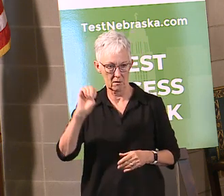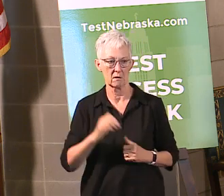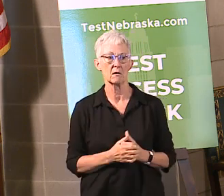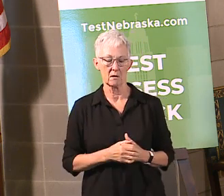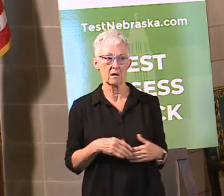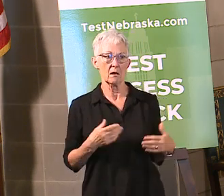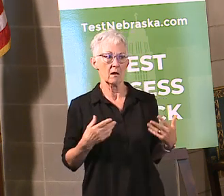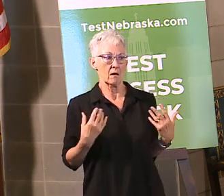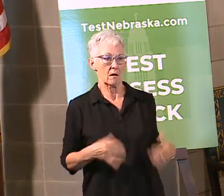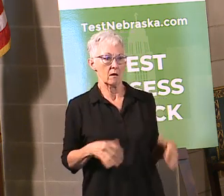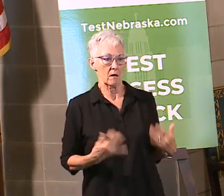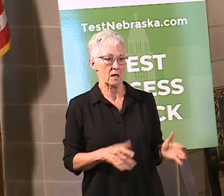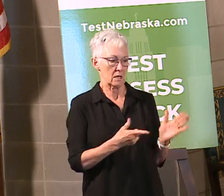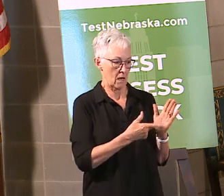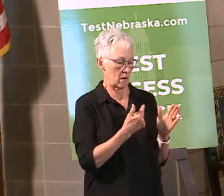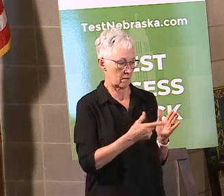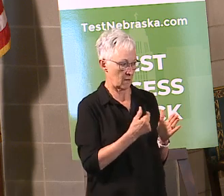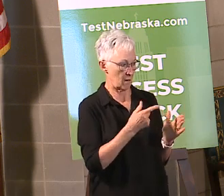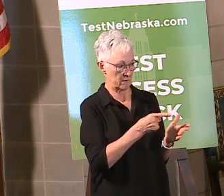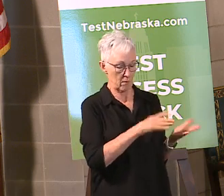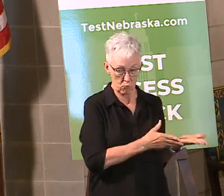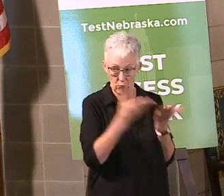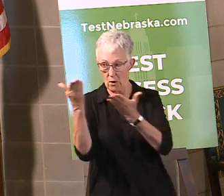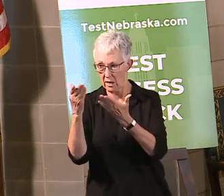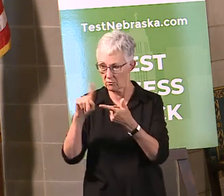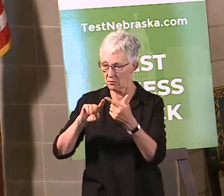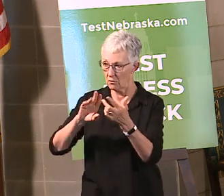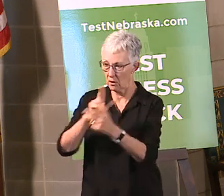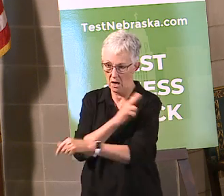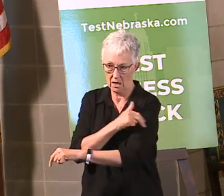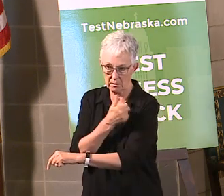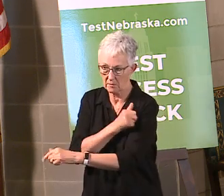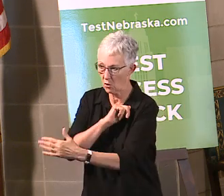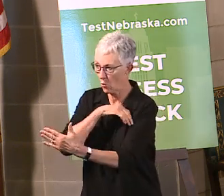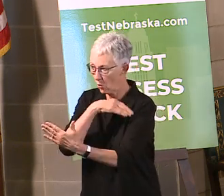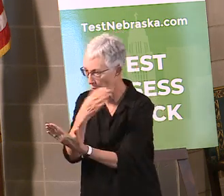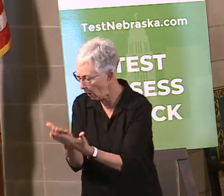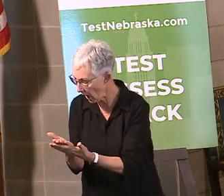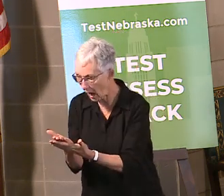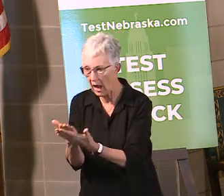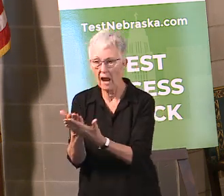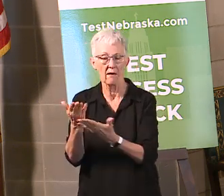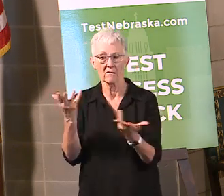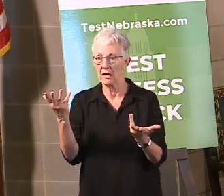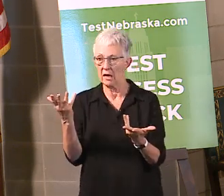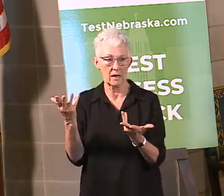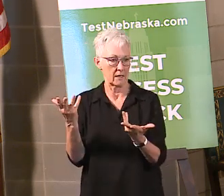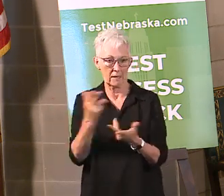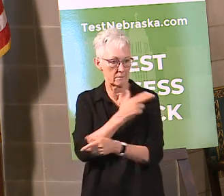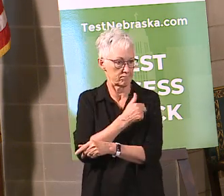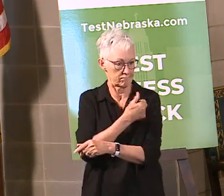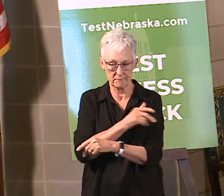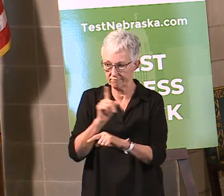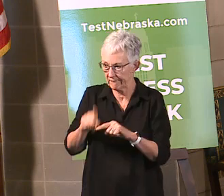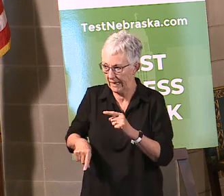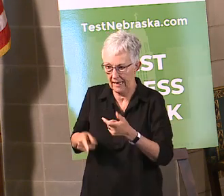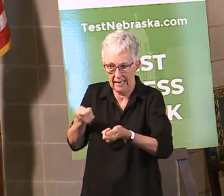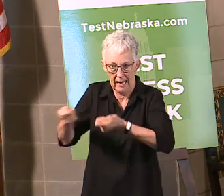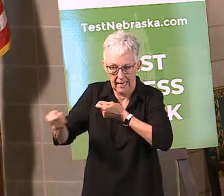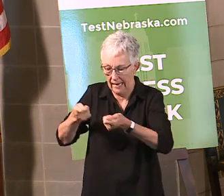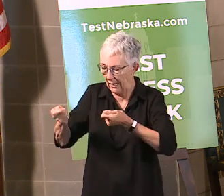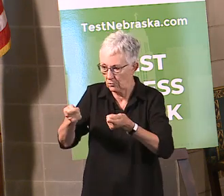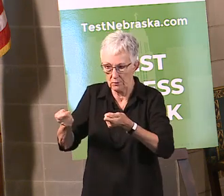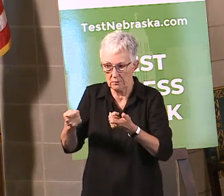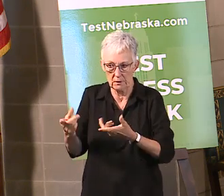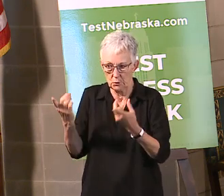exceed the capabilities of that hospital, and again, EMS personnel are called upon to transport those sometimes critically